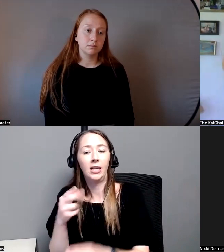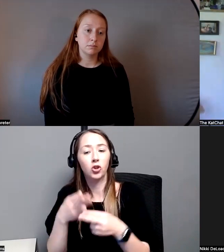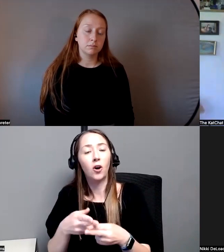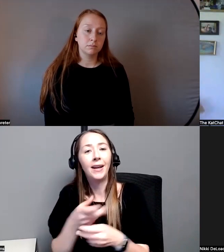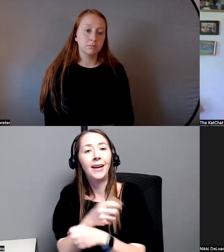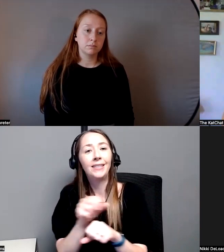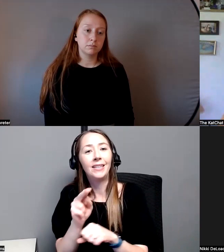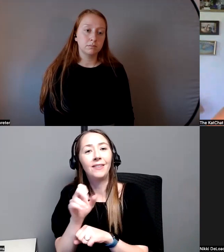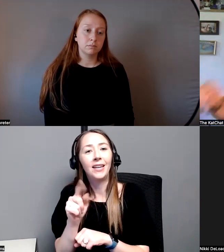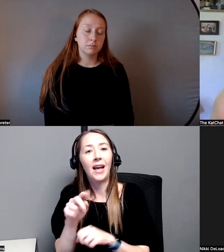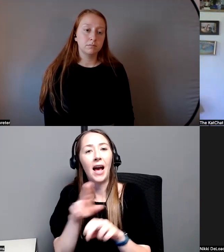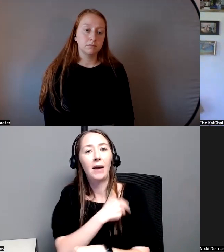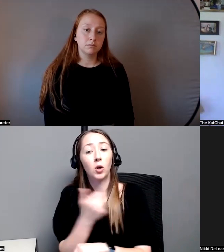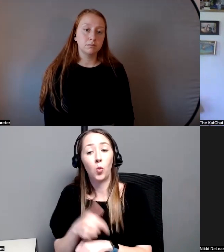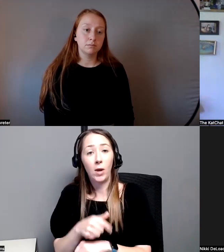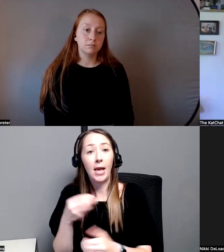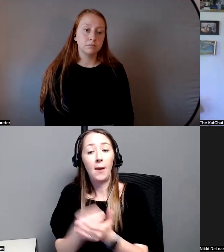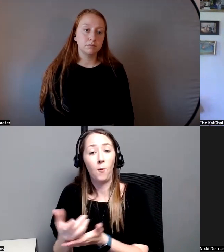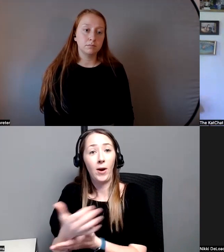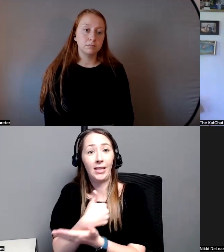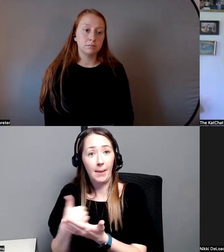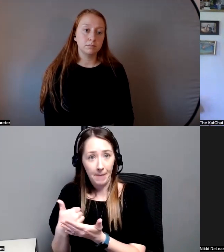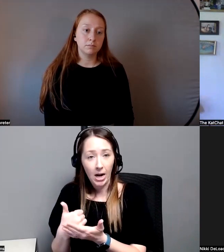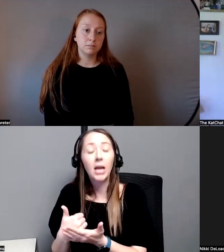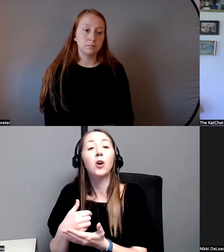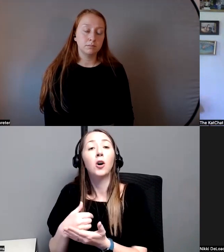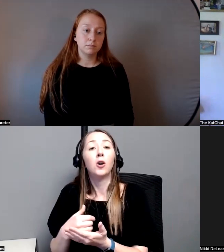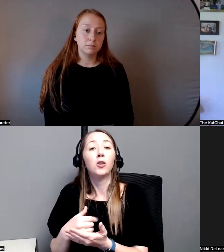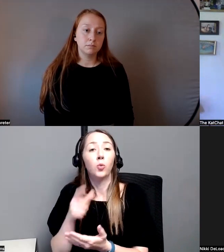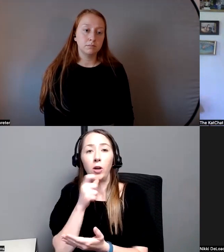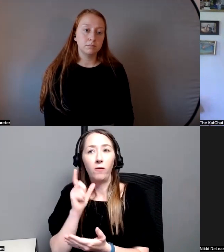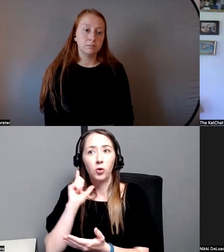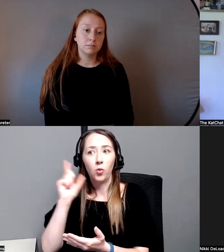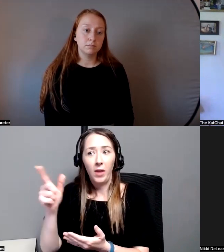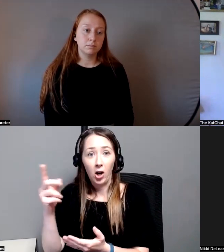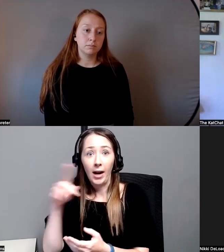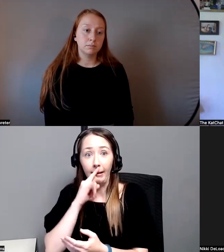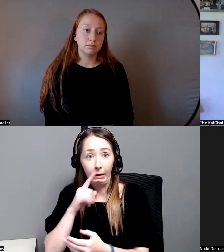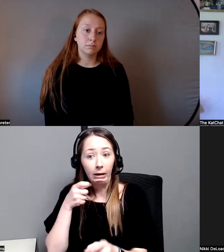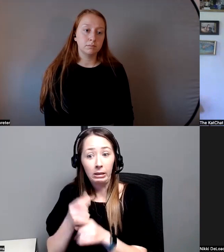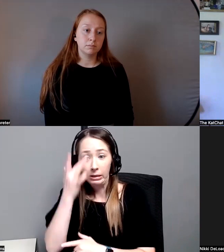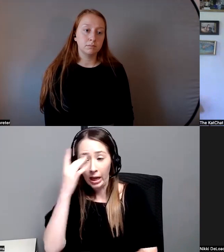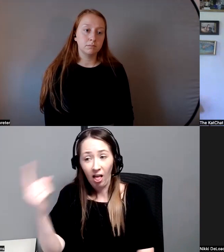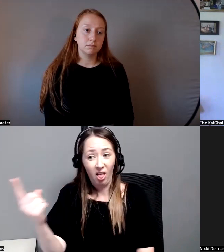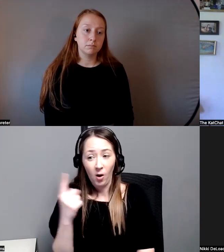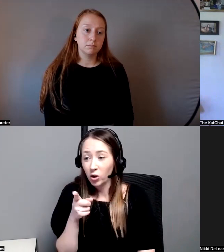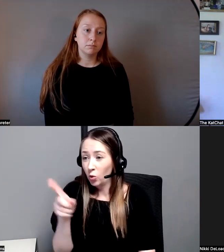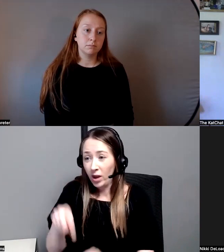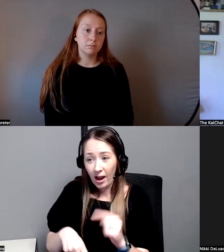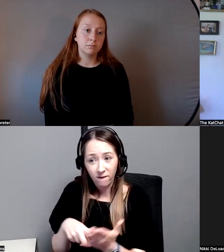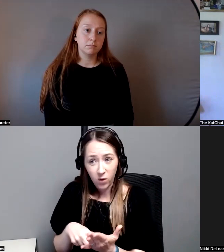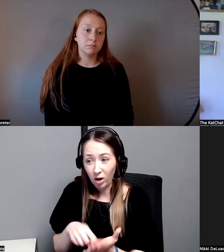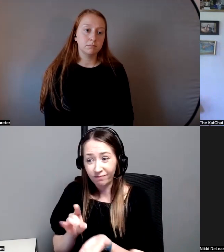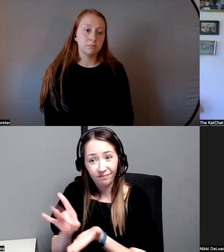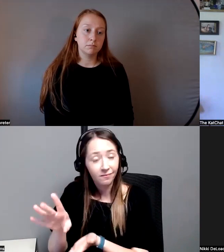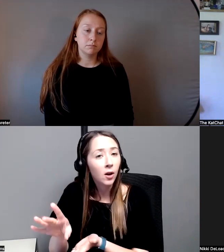We raise the money so that we turn no child away, regardless of financial situation or insurance. You know, if they cared about children,